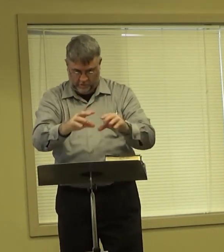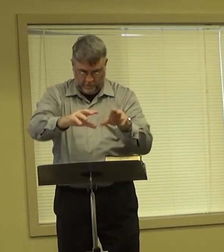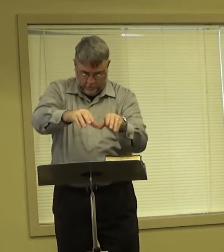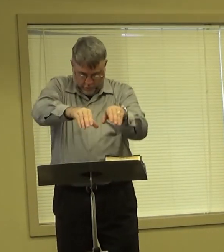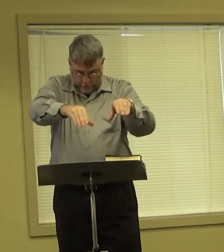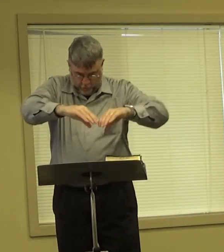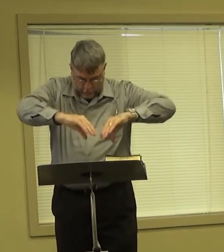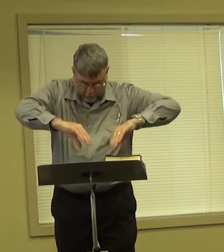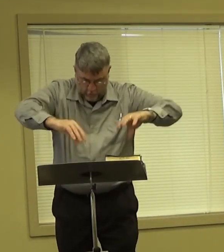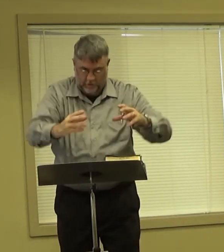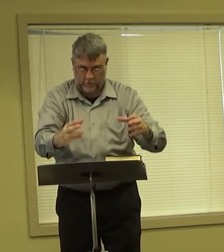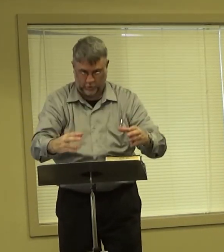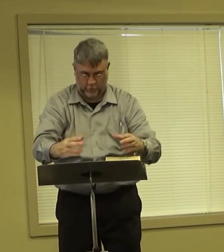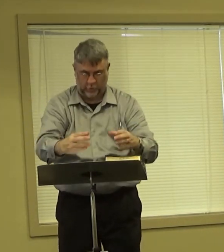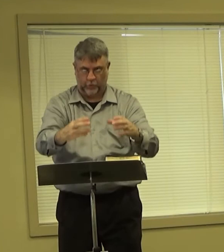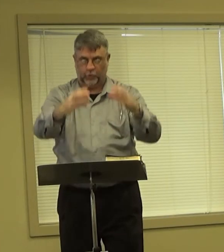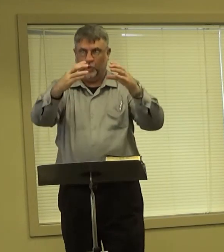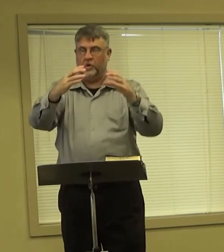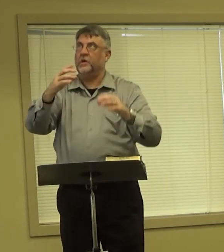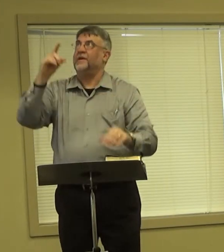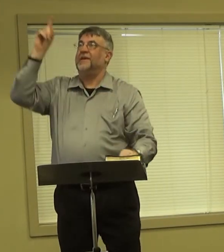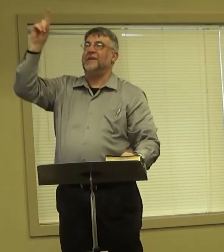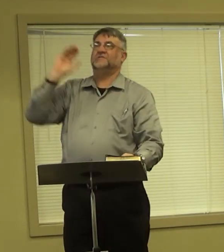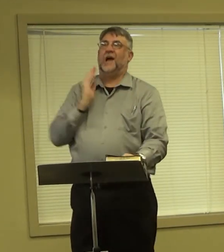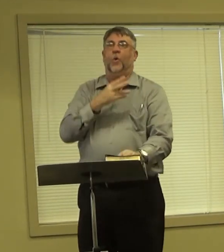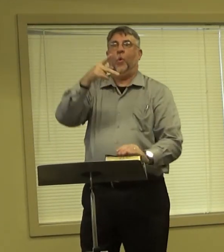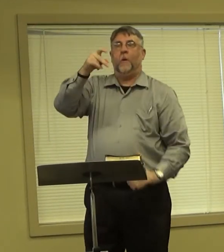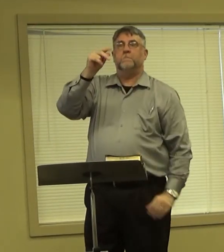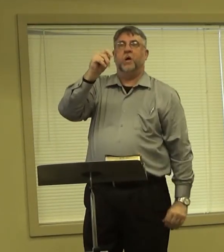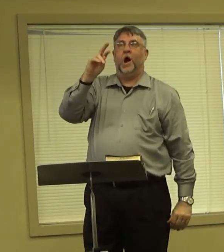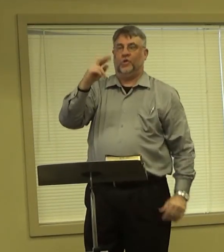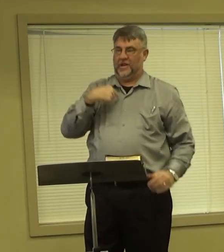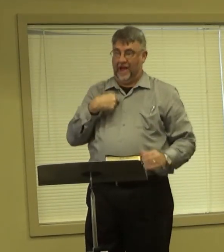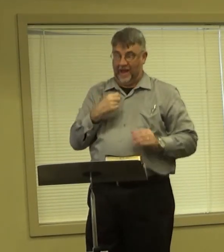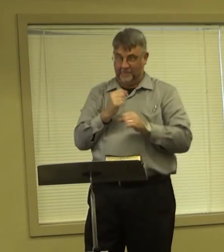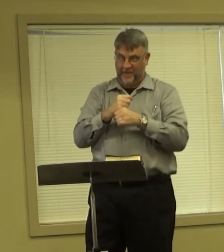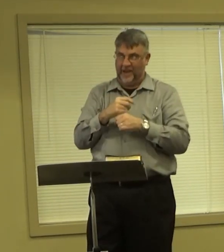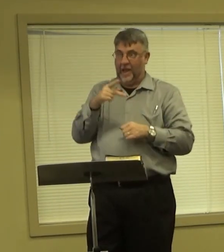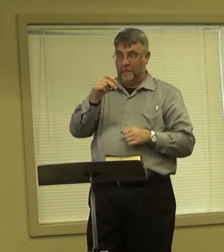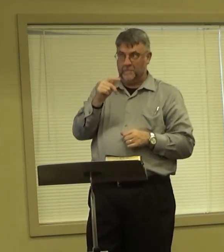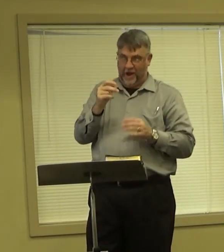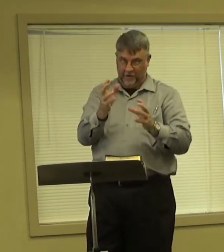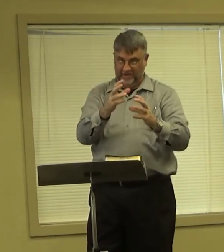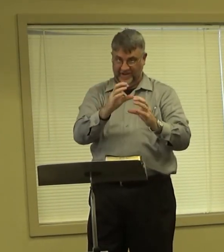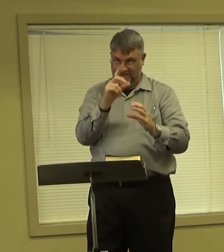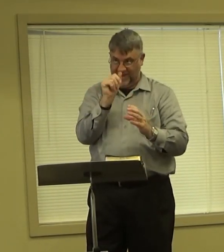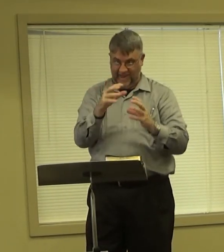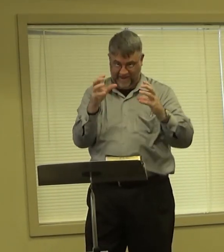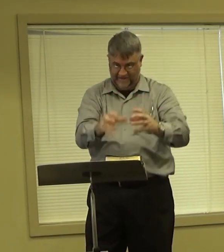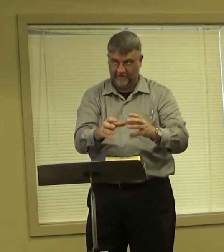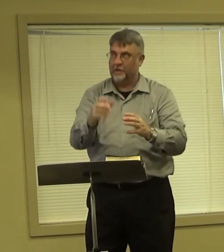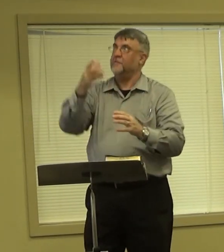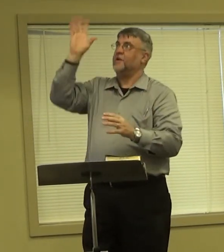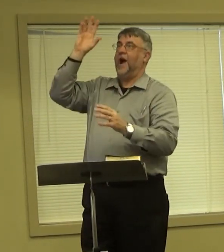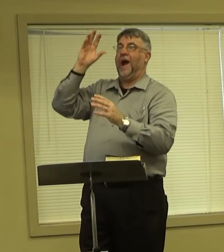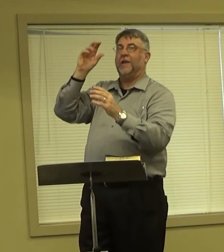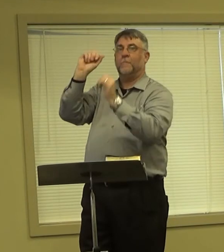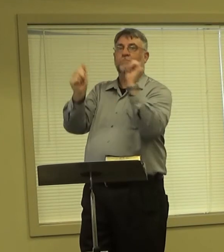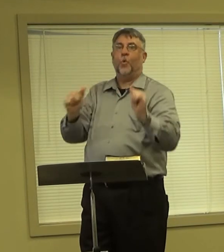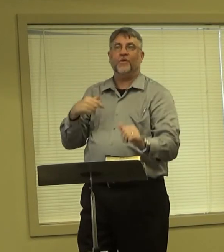and He just molds and shapes it into a beautiful vessel. And God is the potter and I'm the clay. That's what